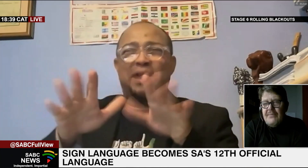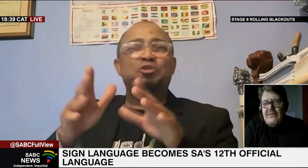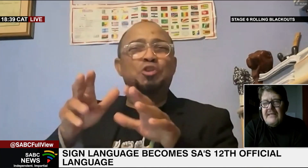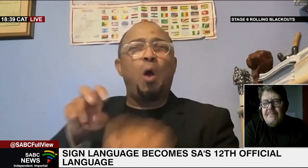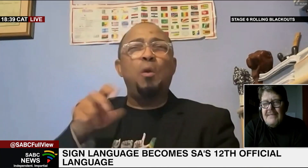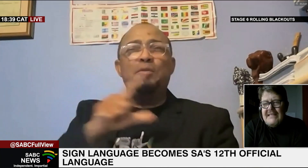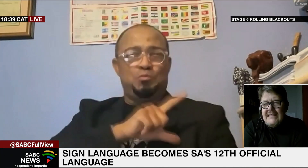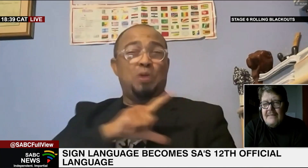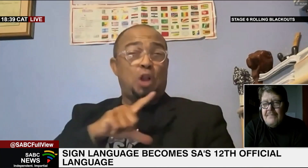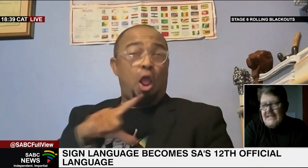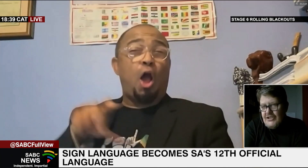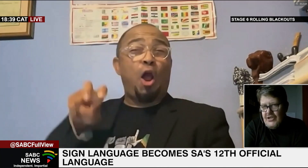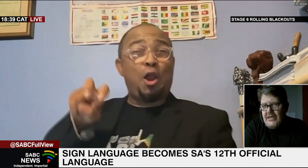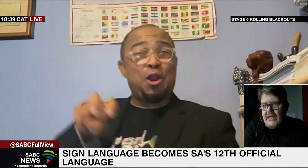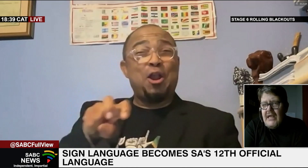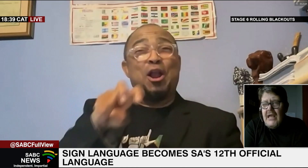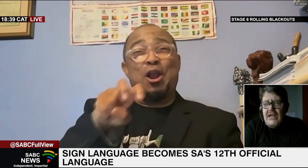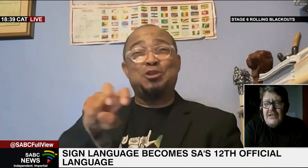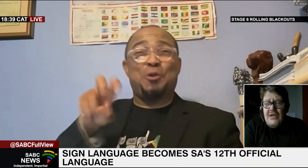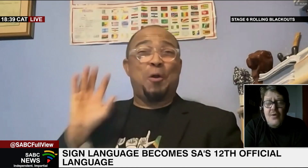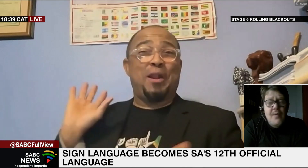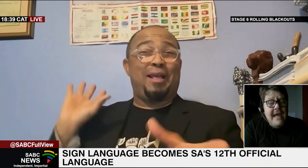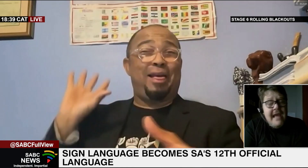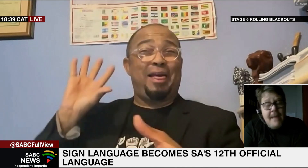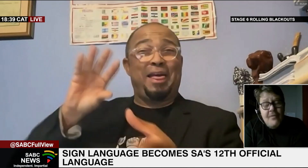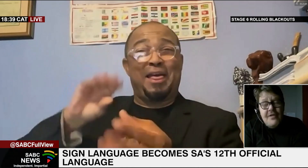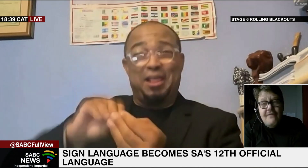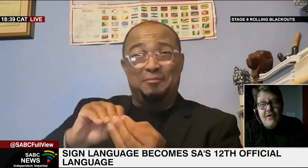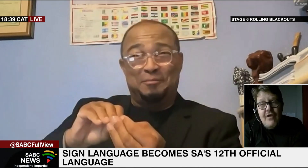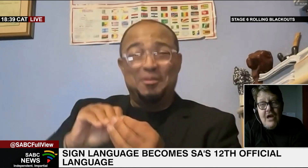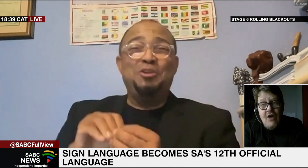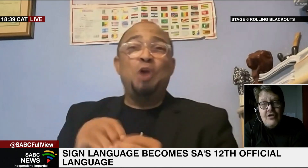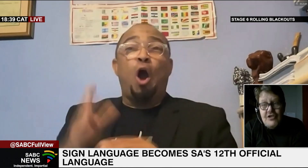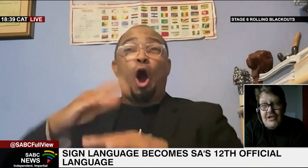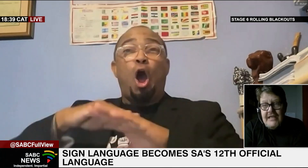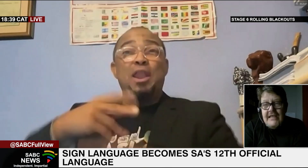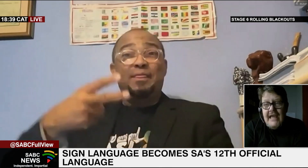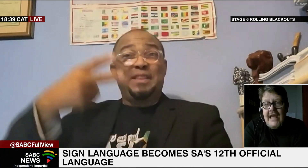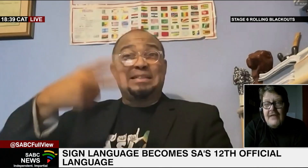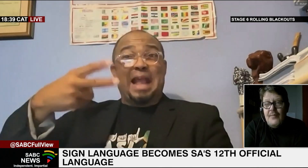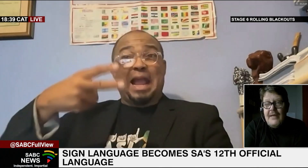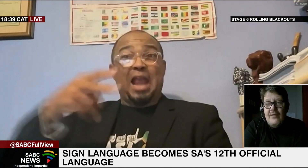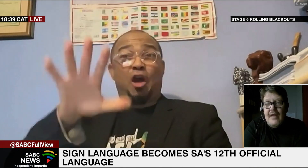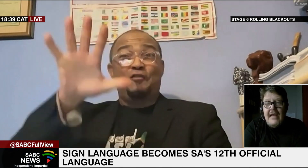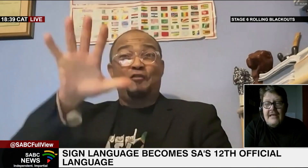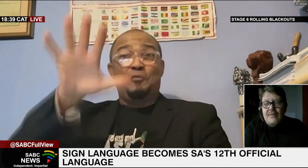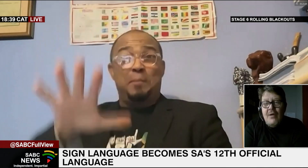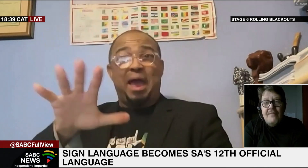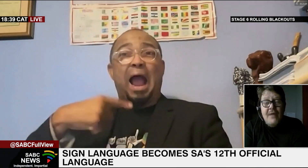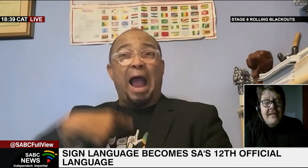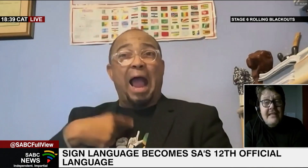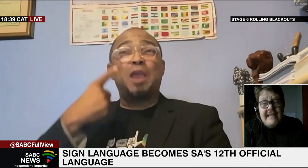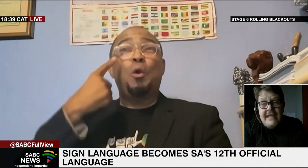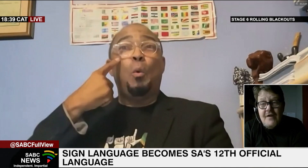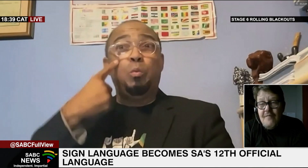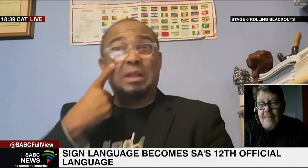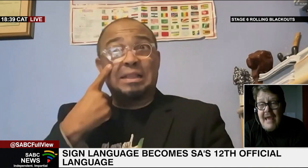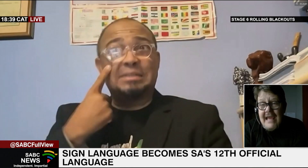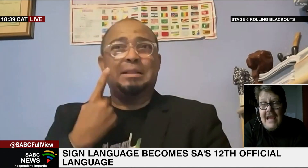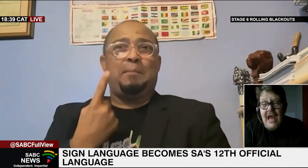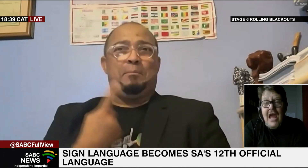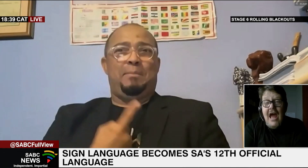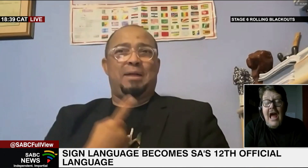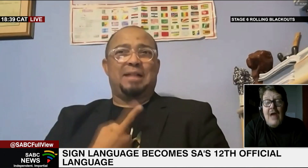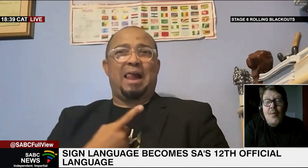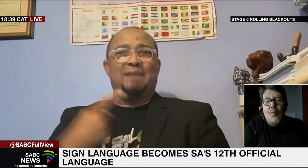32,000 people submitted a petition. So we came with a very long journey, and when it ended by the 2nd of